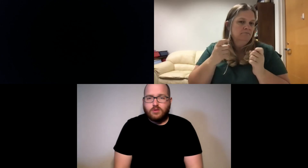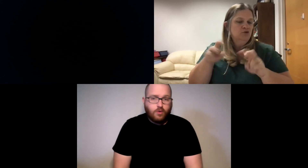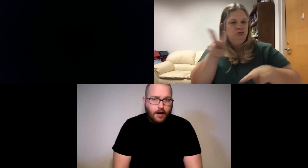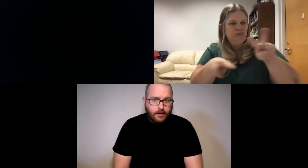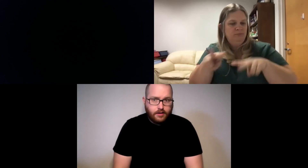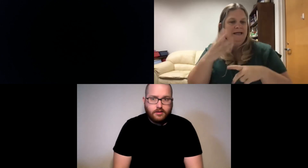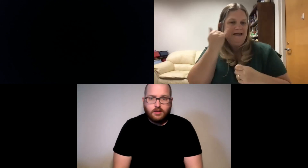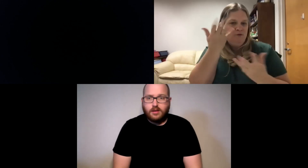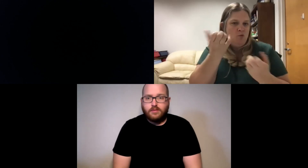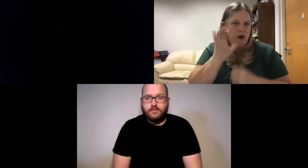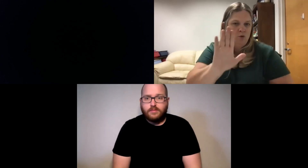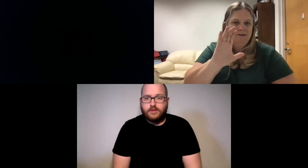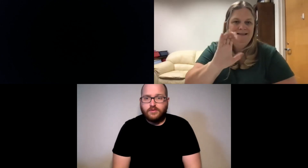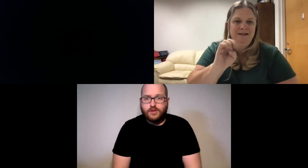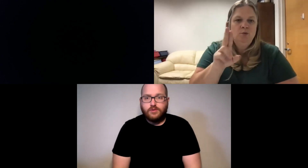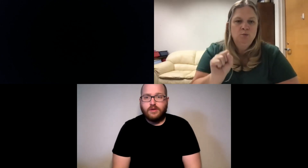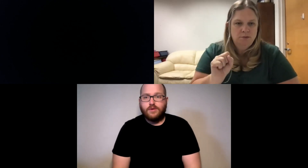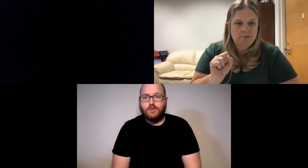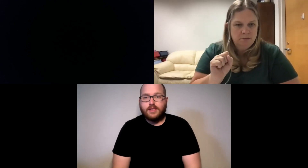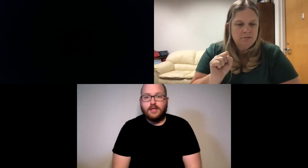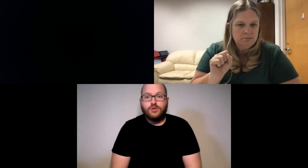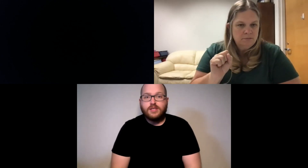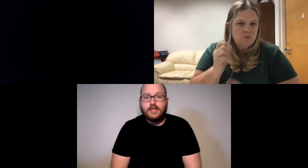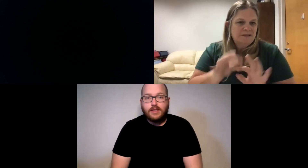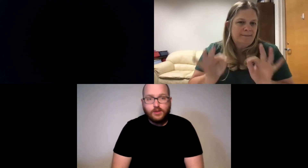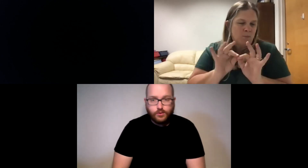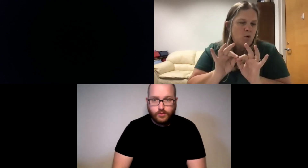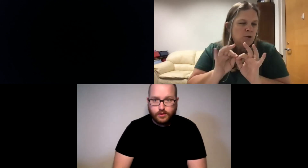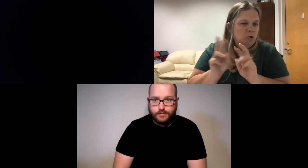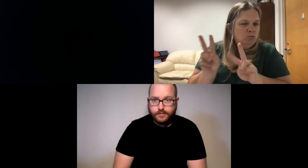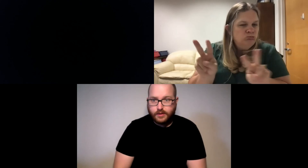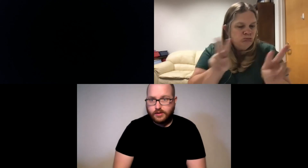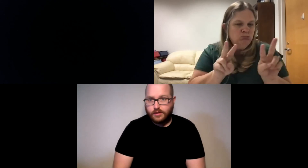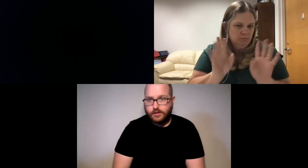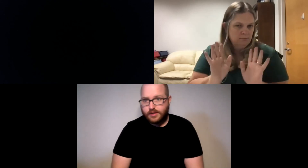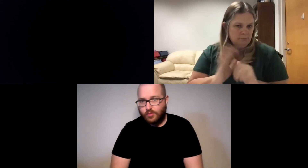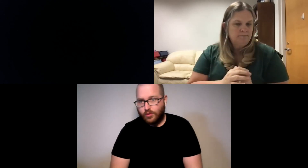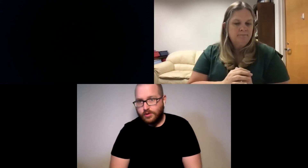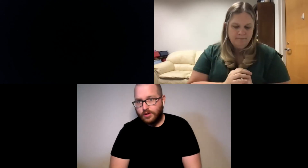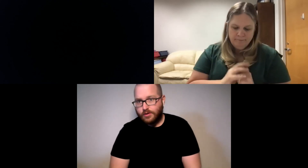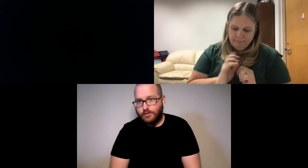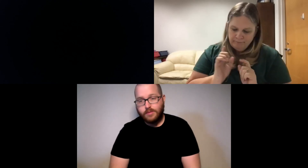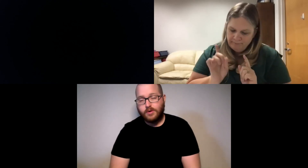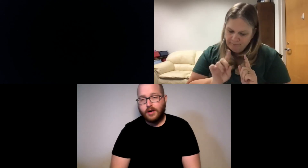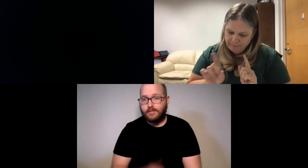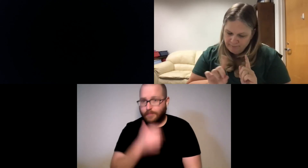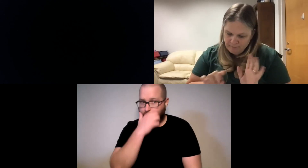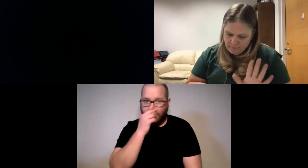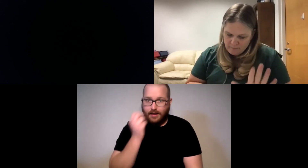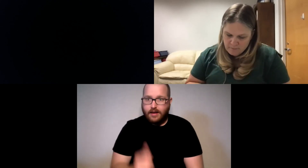are required to view if you want to get your CEUs. So it is important to go through them,